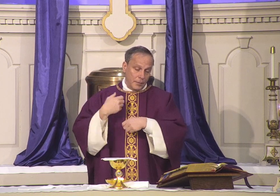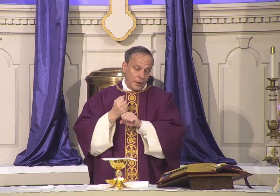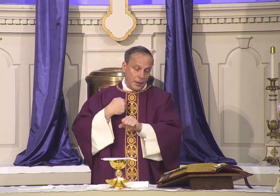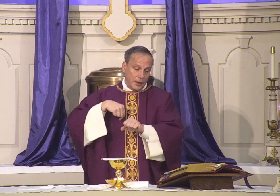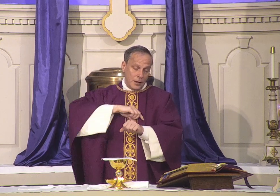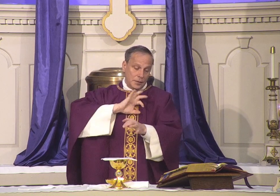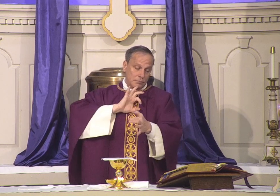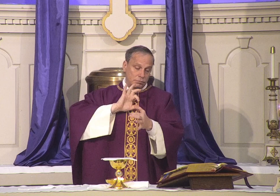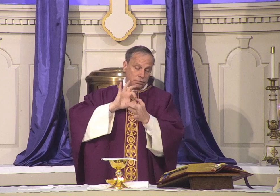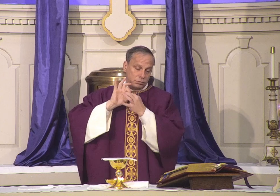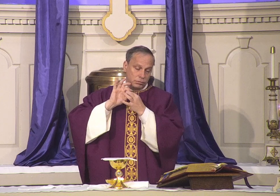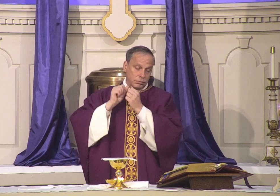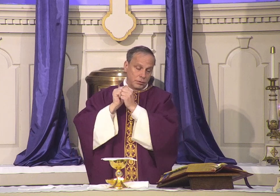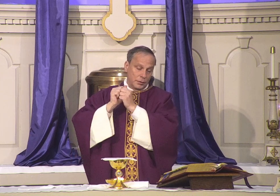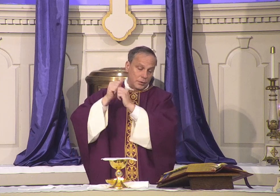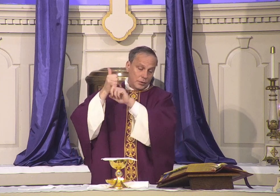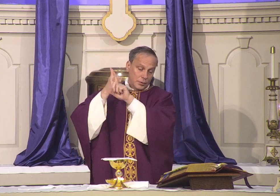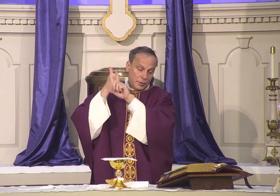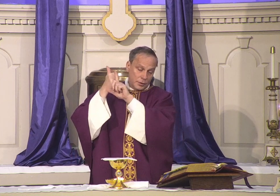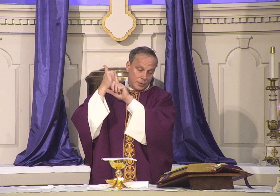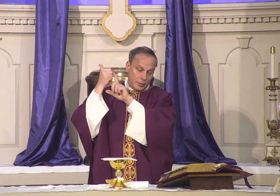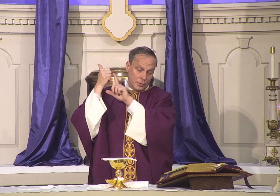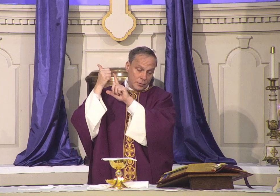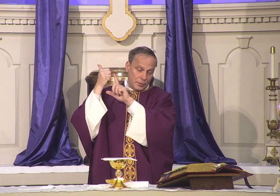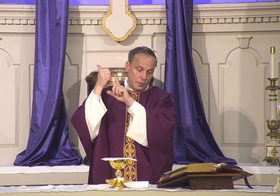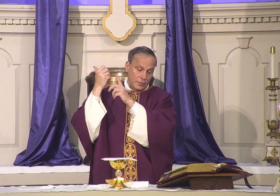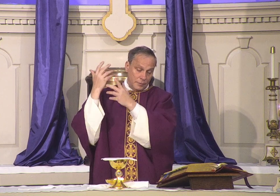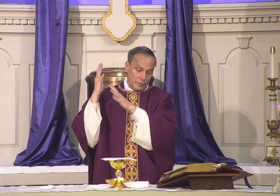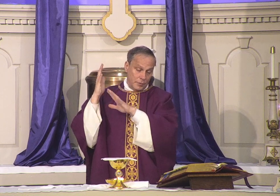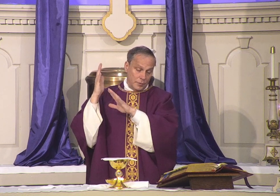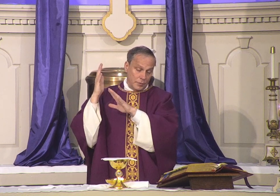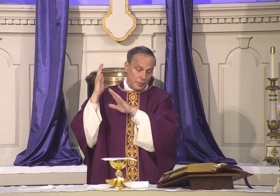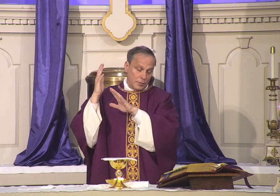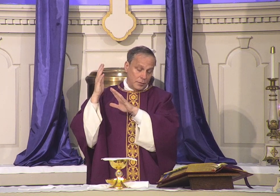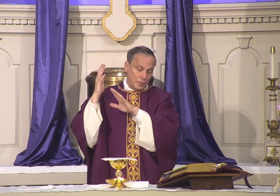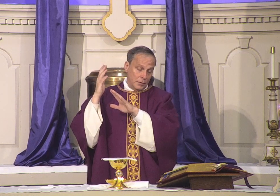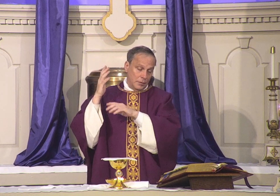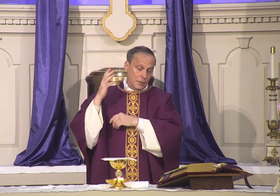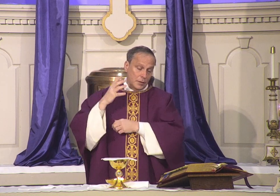kindness, you willed us to be reconciled to